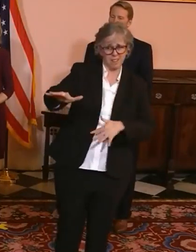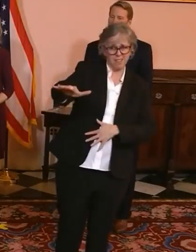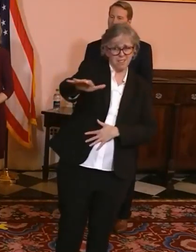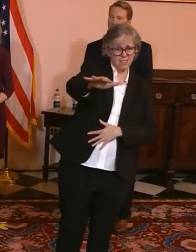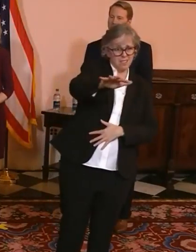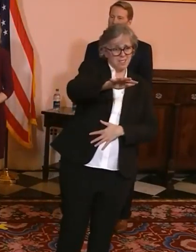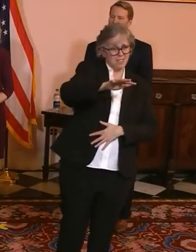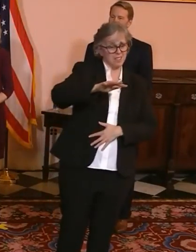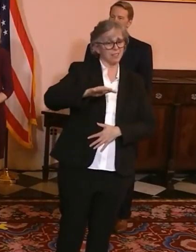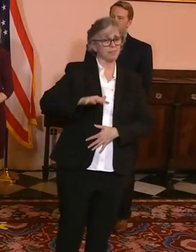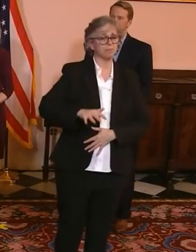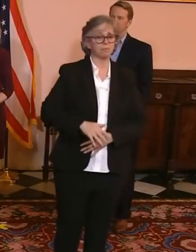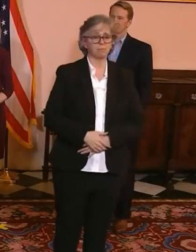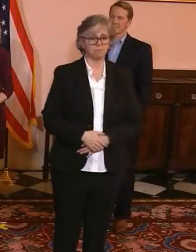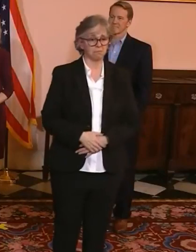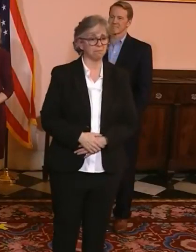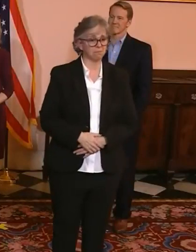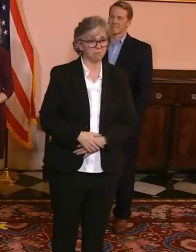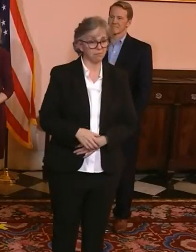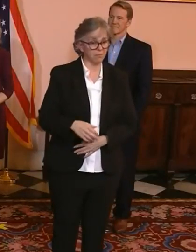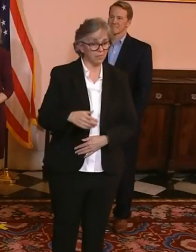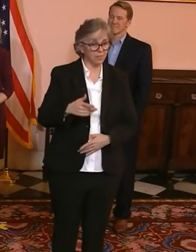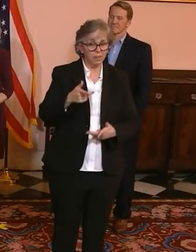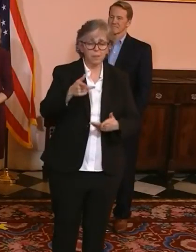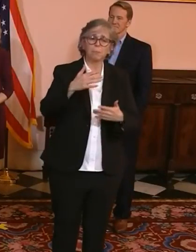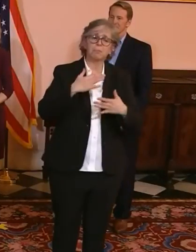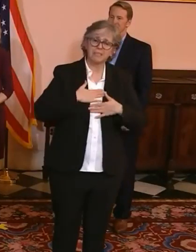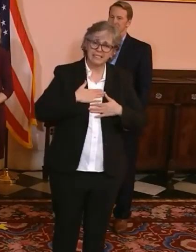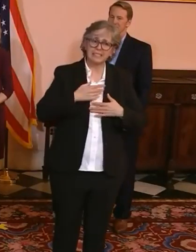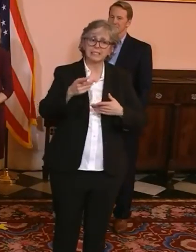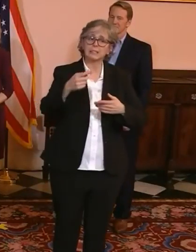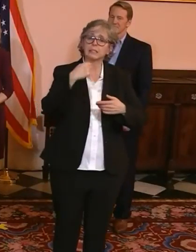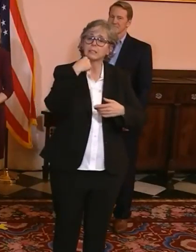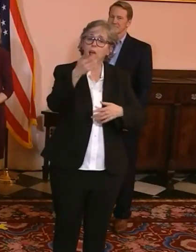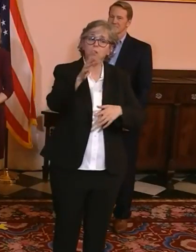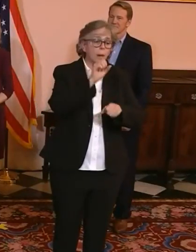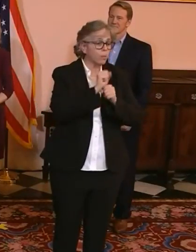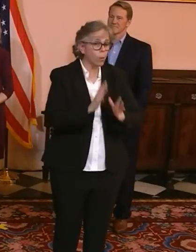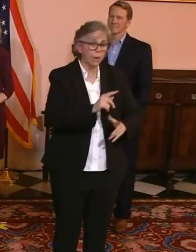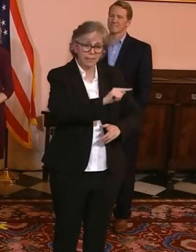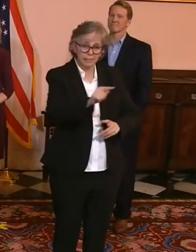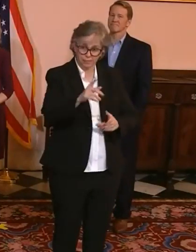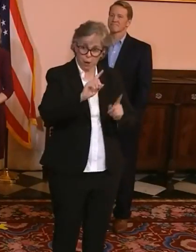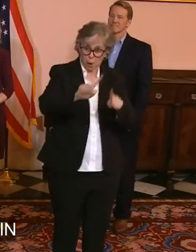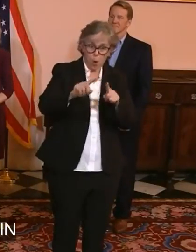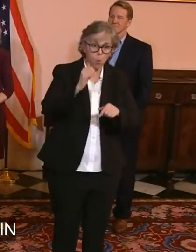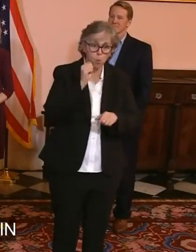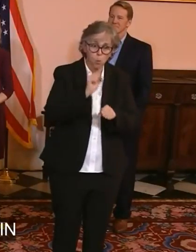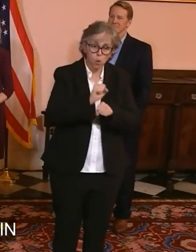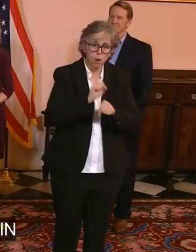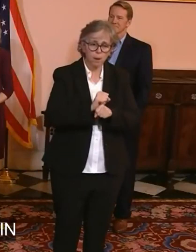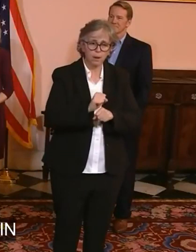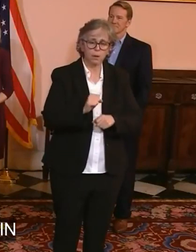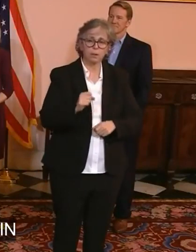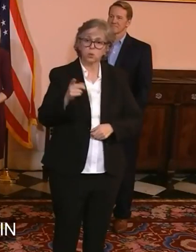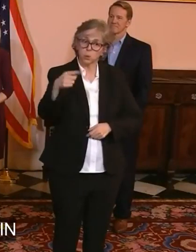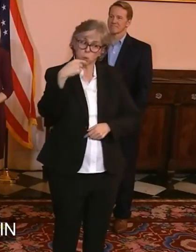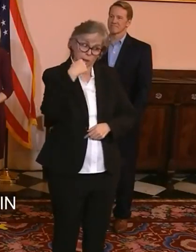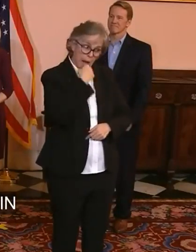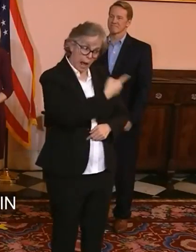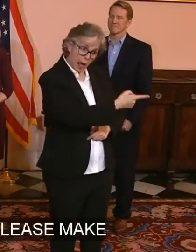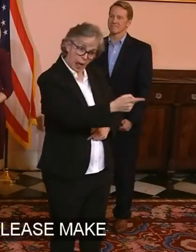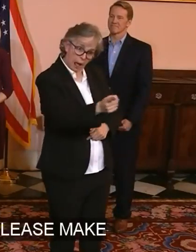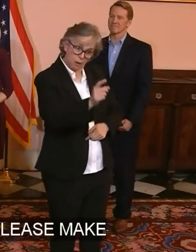We have employees who are going in every single day. Please, please check them. Please make sure